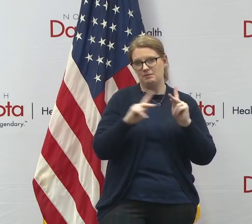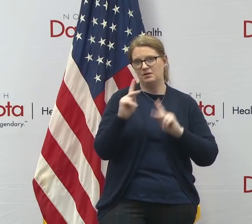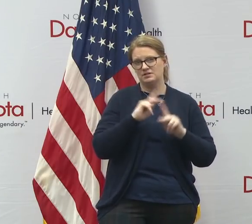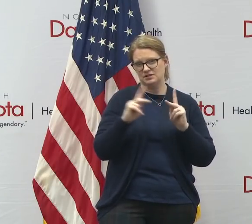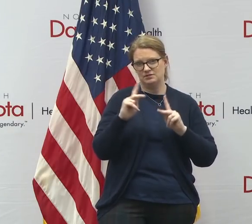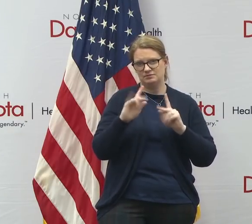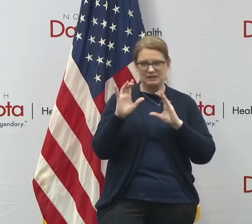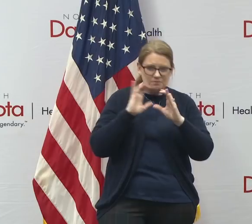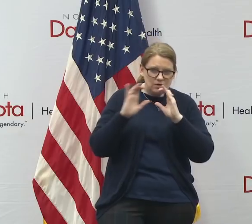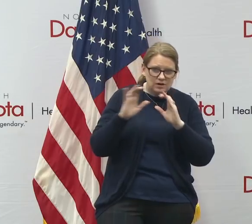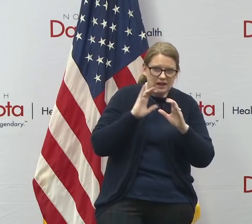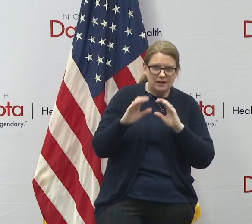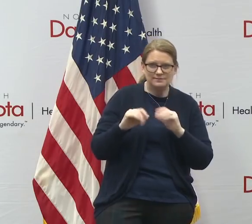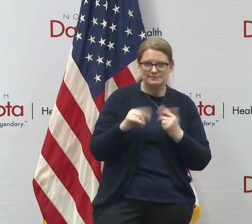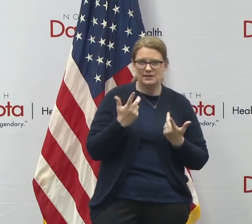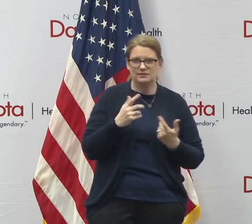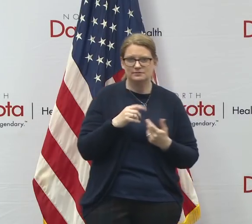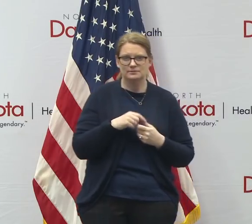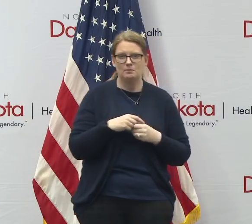touch more than just by phone.